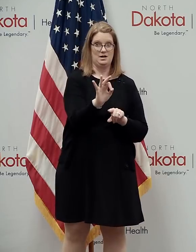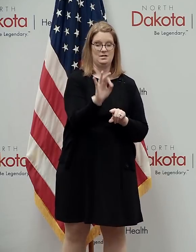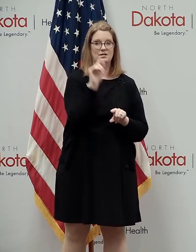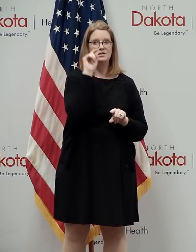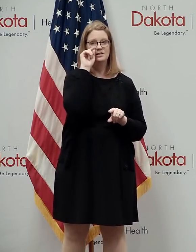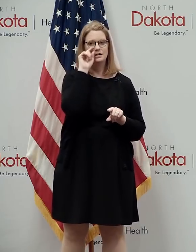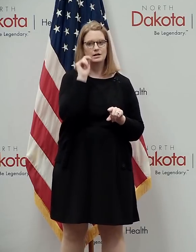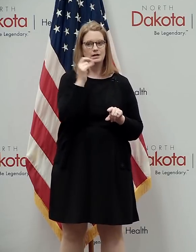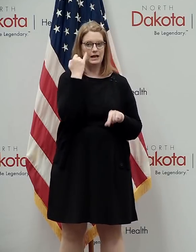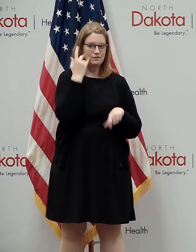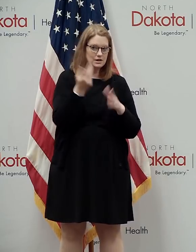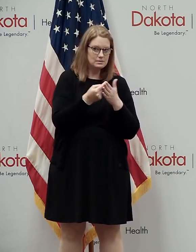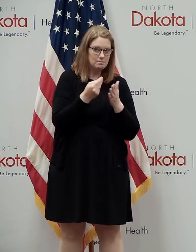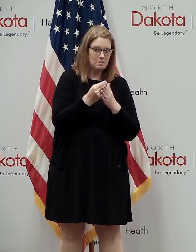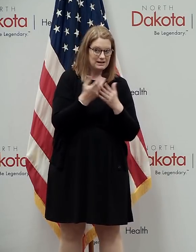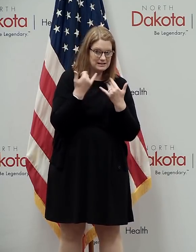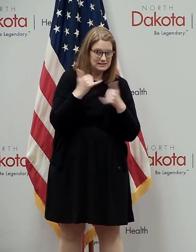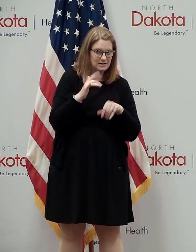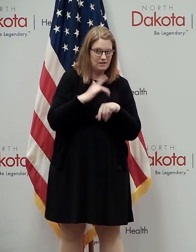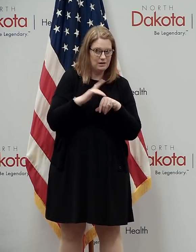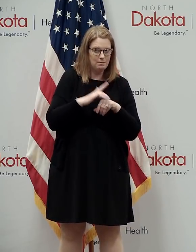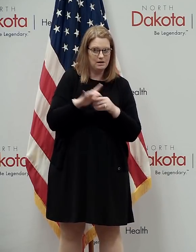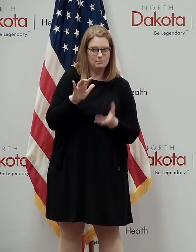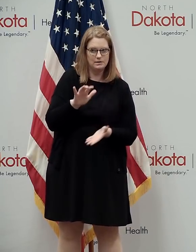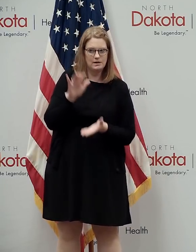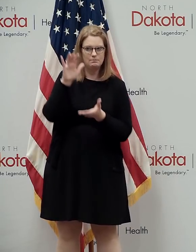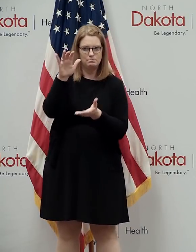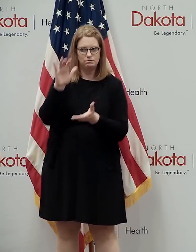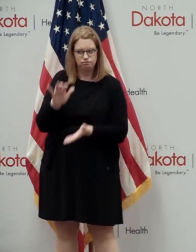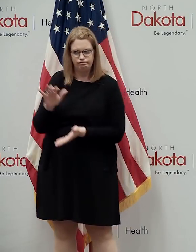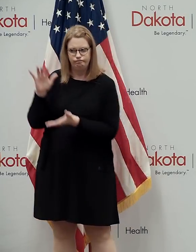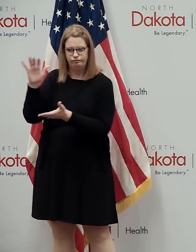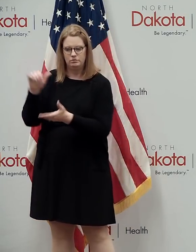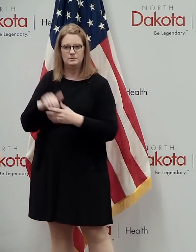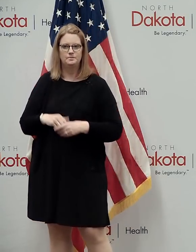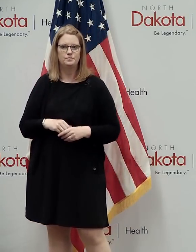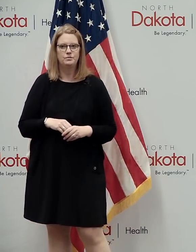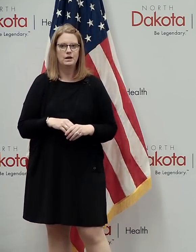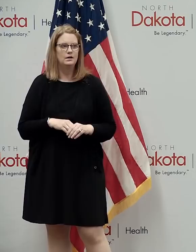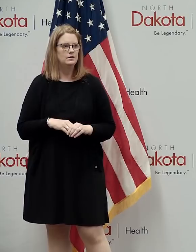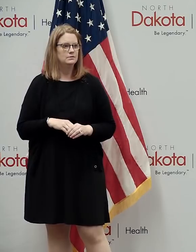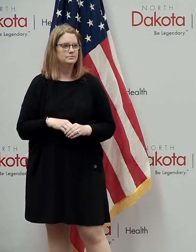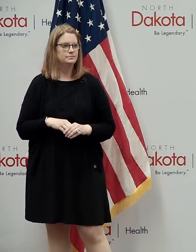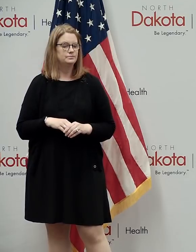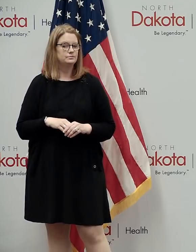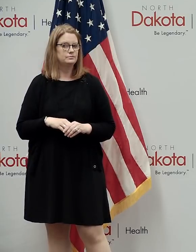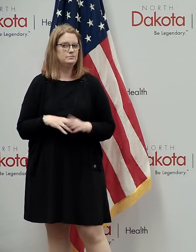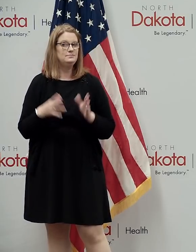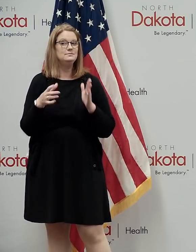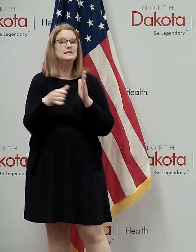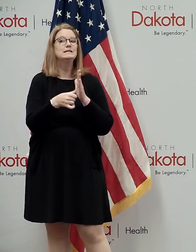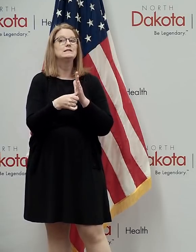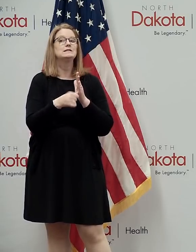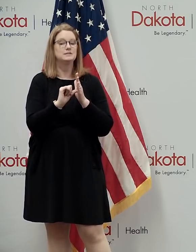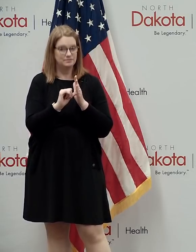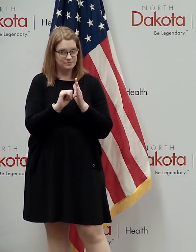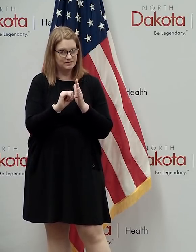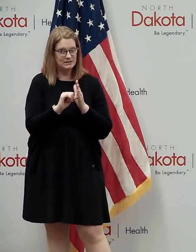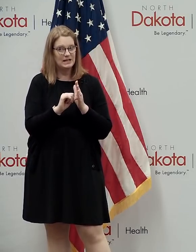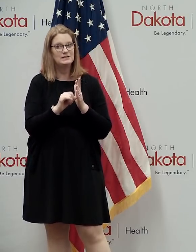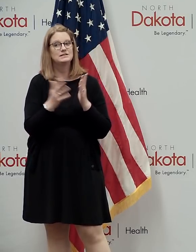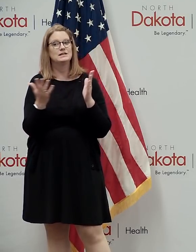if there is money that continues to be available, we'll do additional rounds. And again, I want to repeat Governor